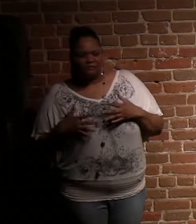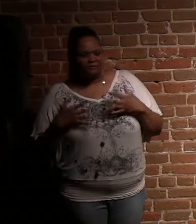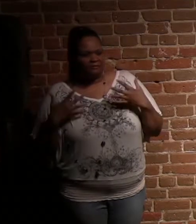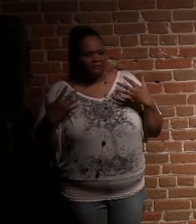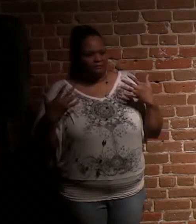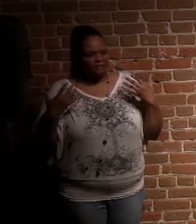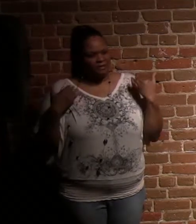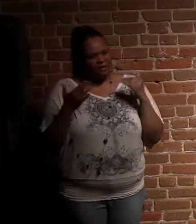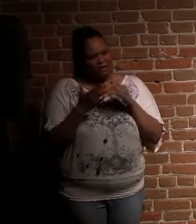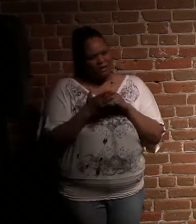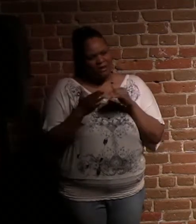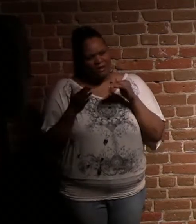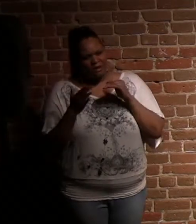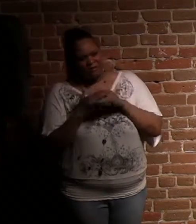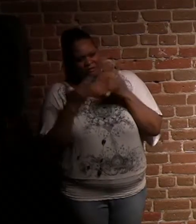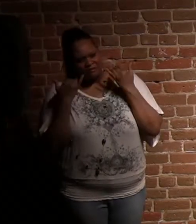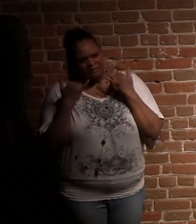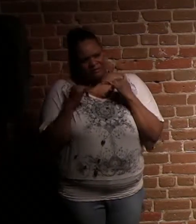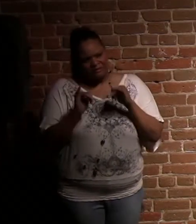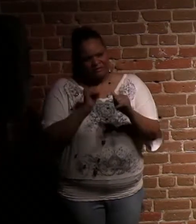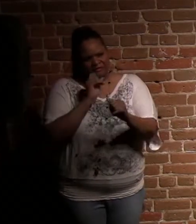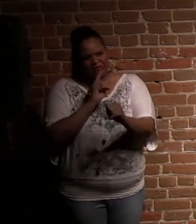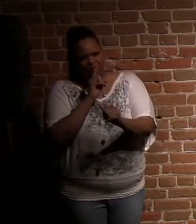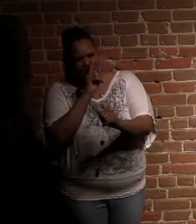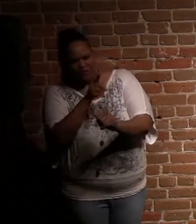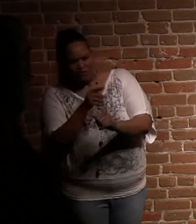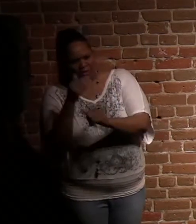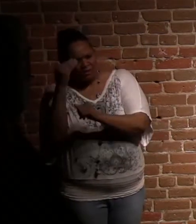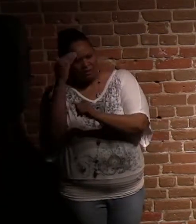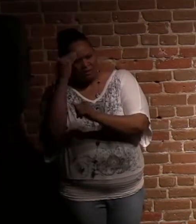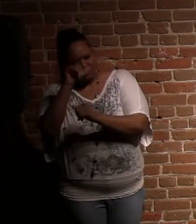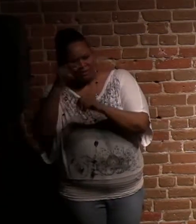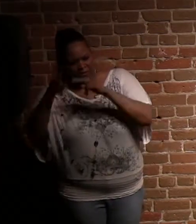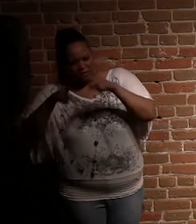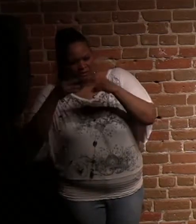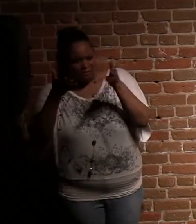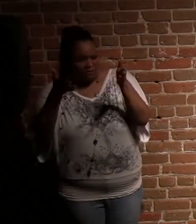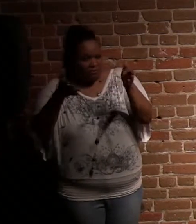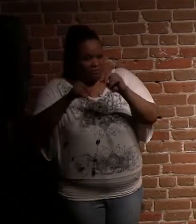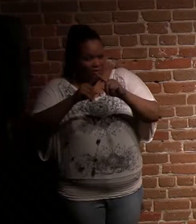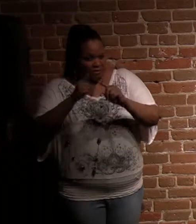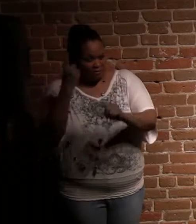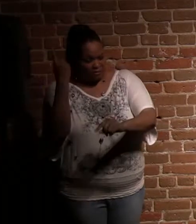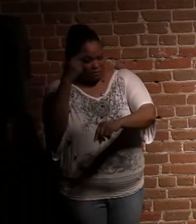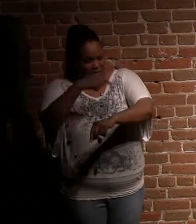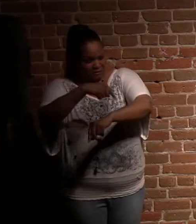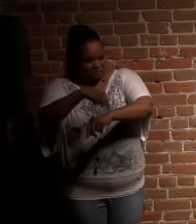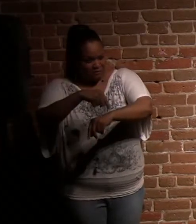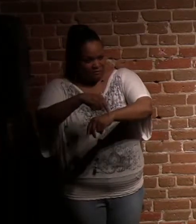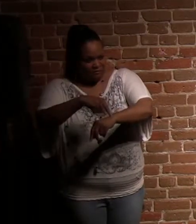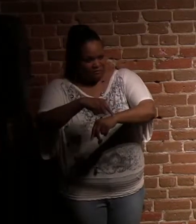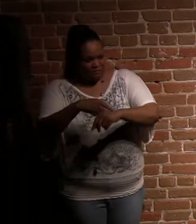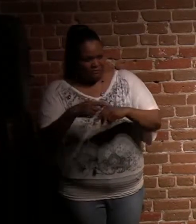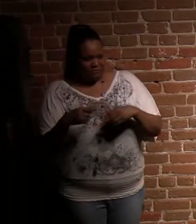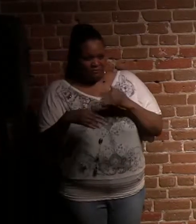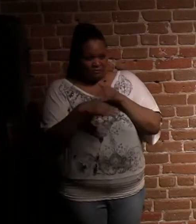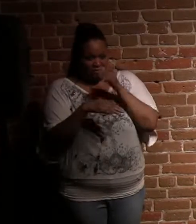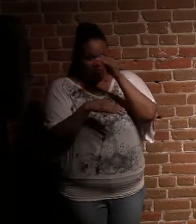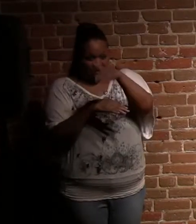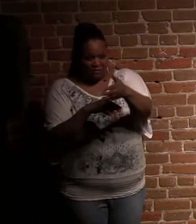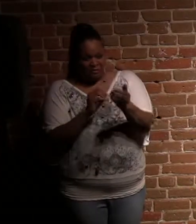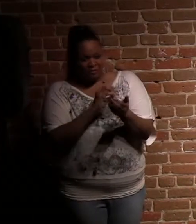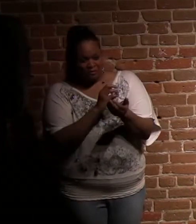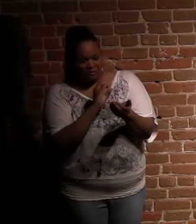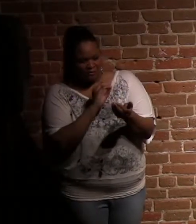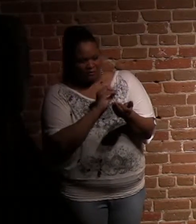yet, I often was not, at that time, really aware of other people. But then one time, after a few weeks,